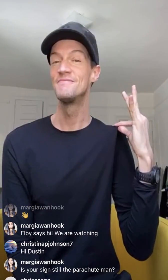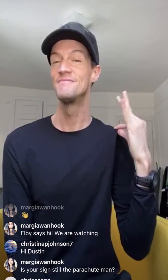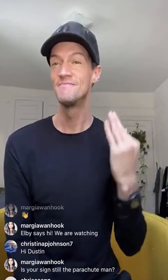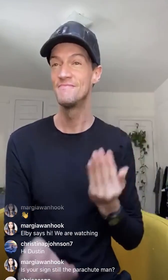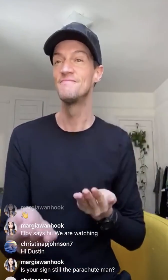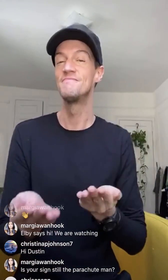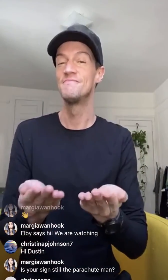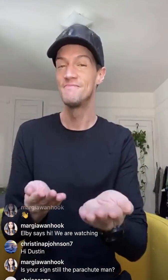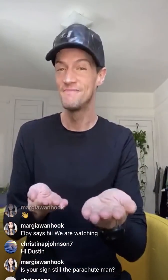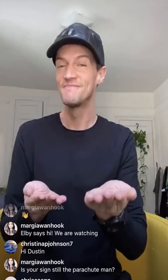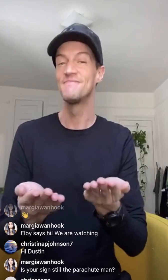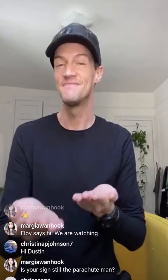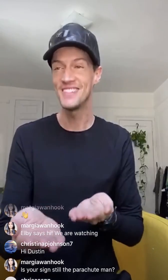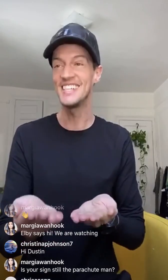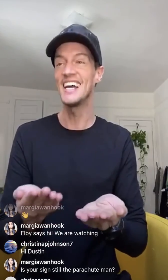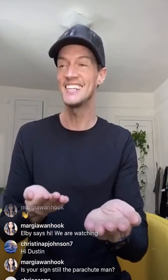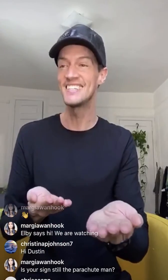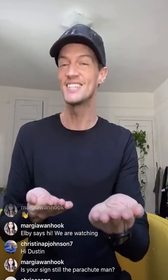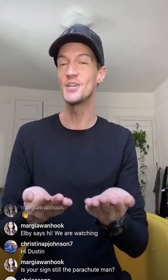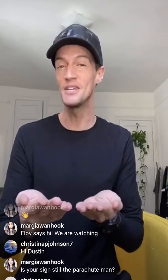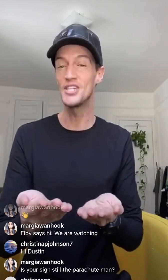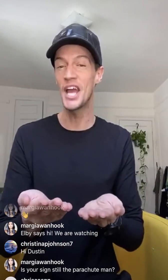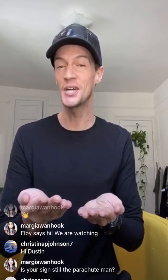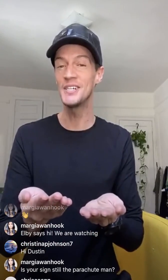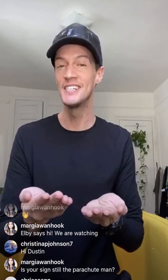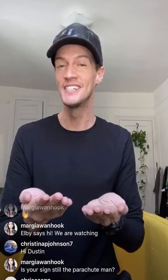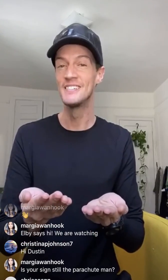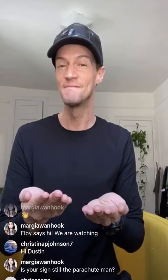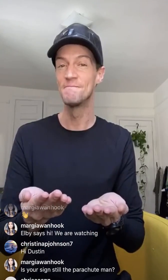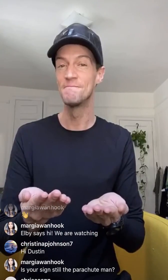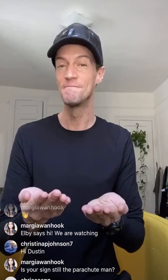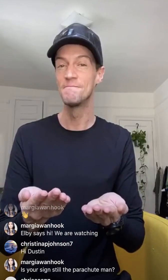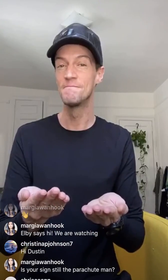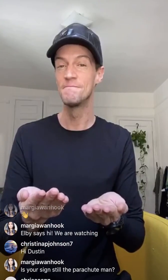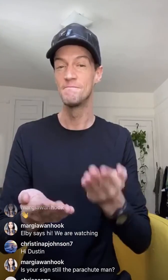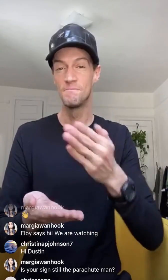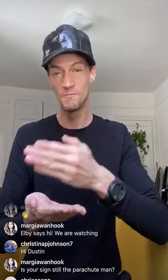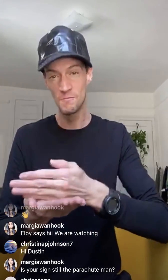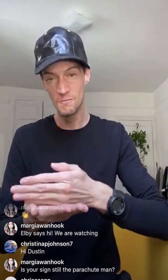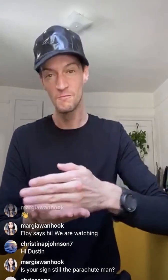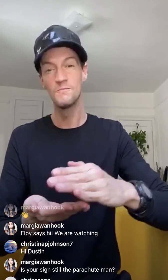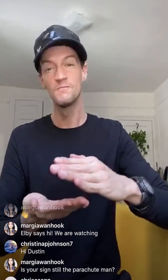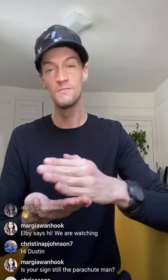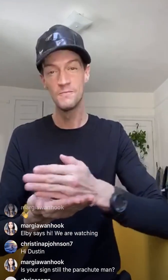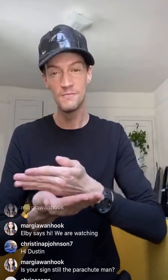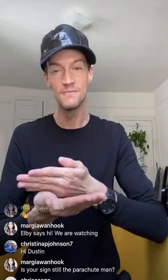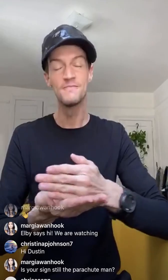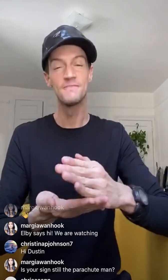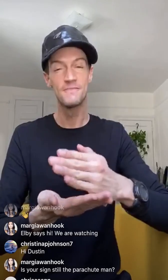but similar. So if you want to help or you want to support or endorse. Volunteer, show me